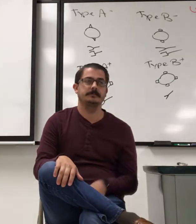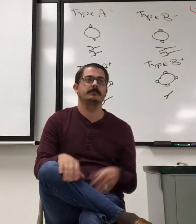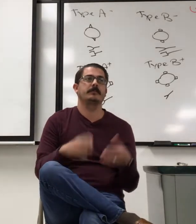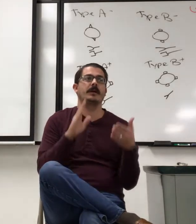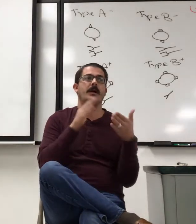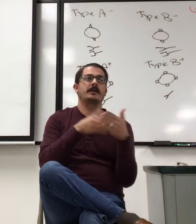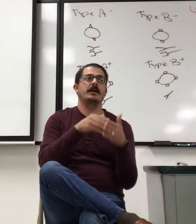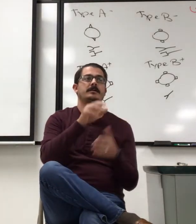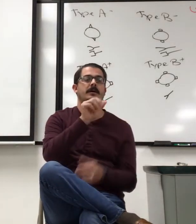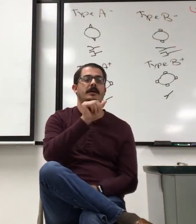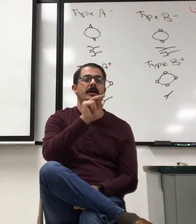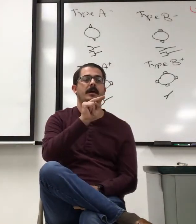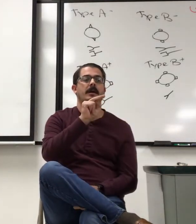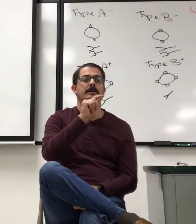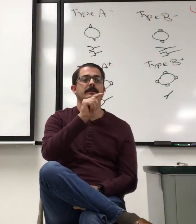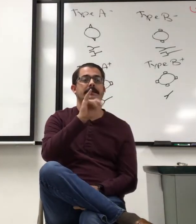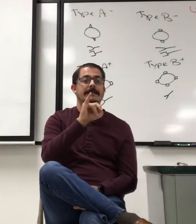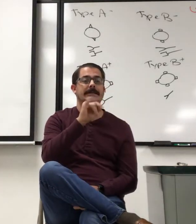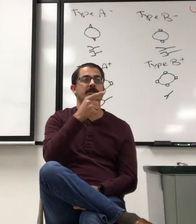antigens